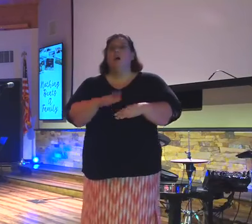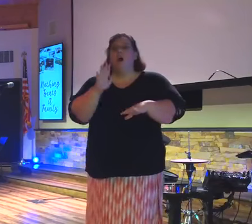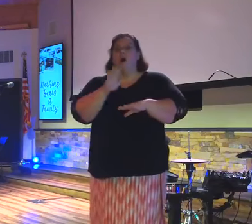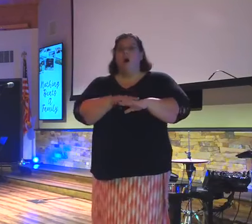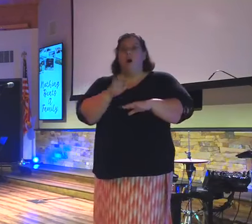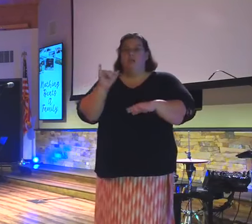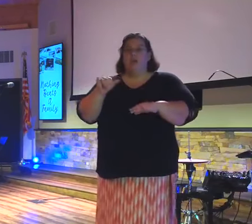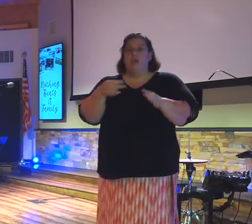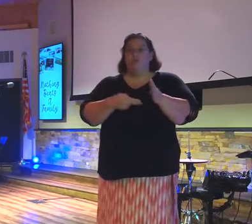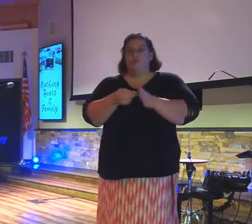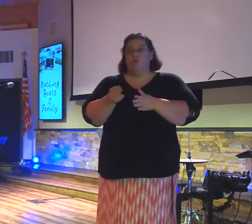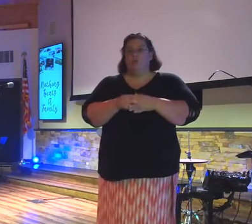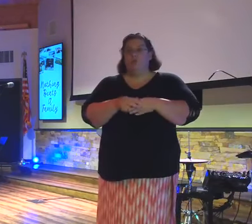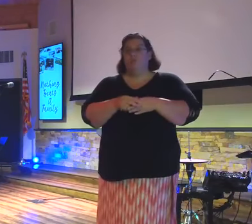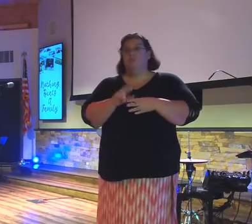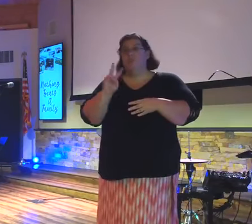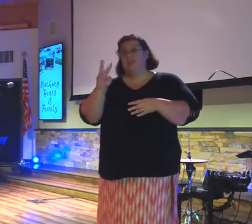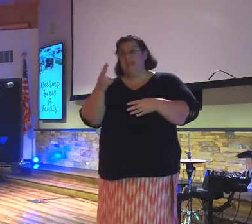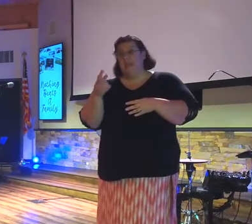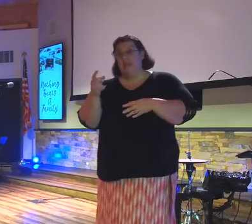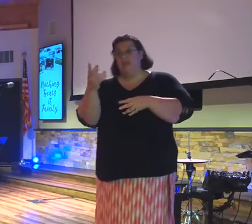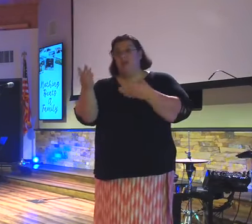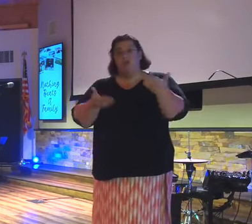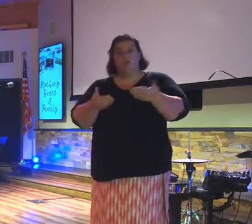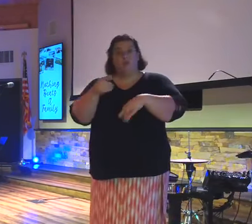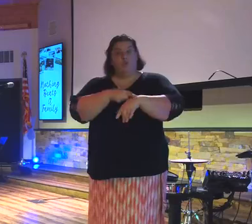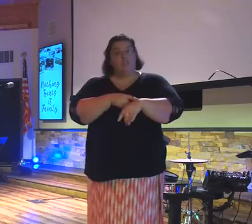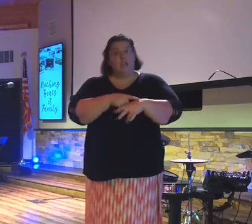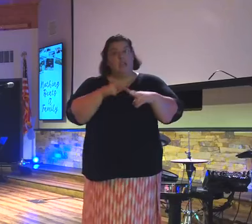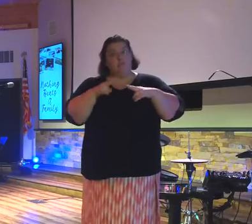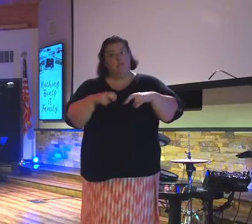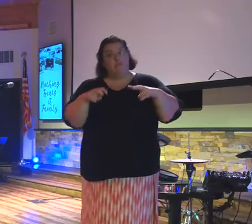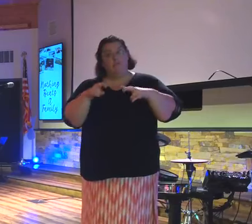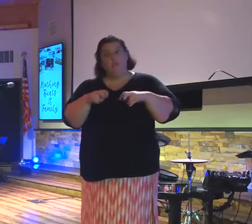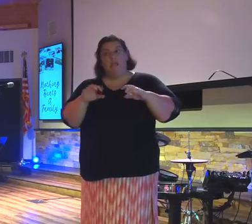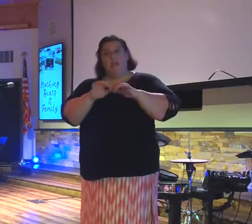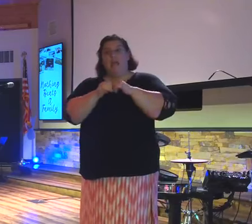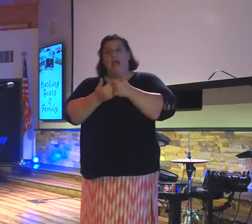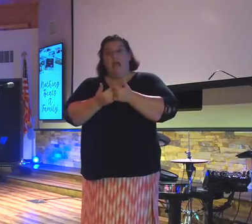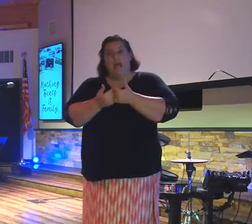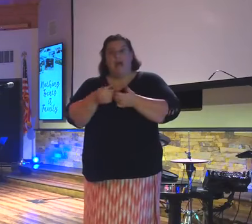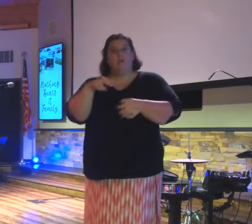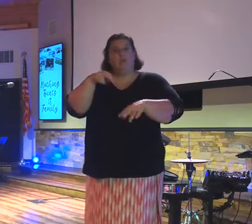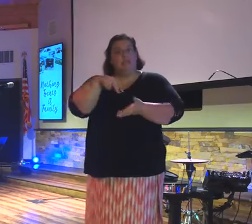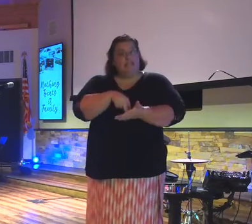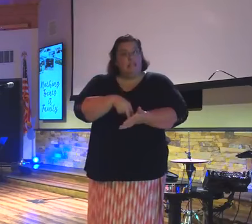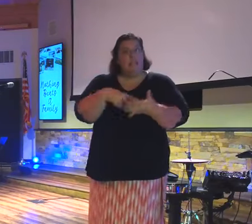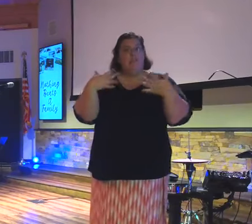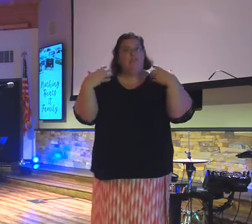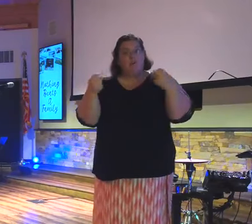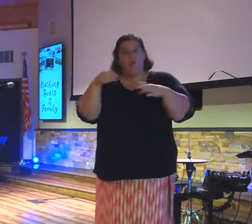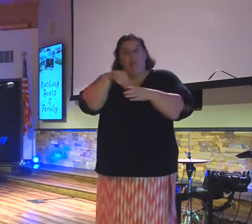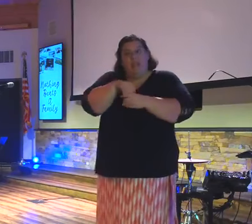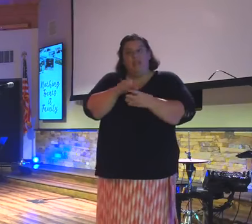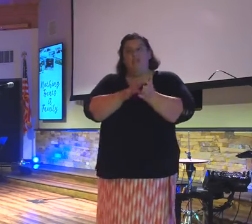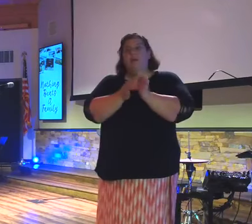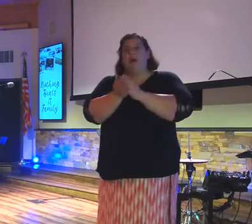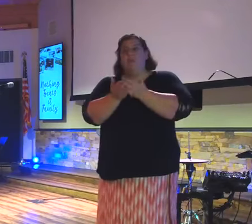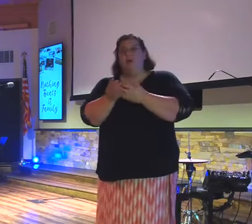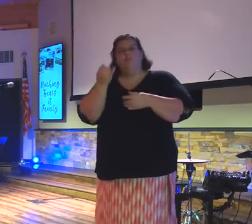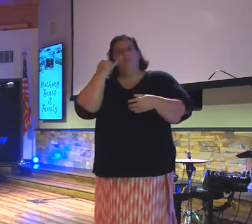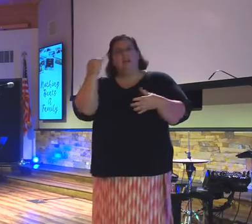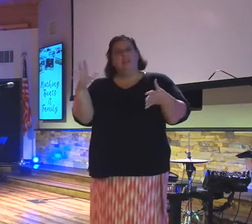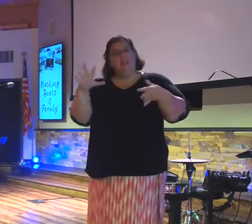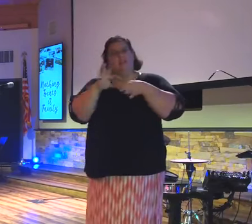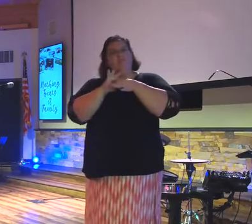that truth. And then our second session, we went into, okay, how do we stand firm on that truth? And it's the idea of